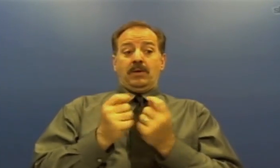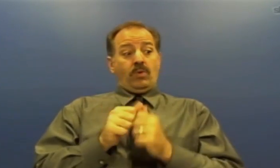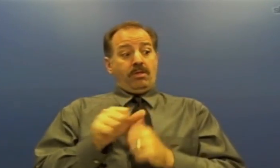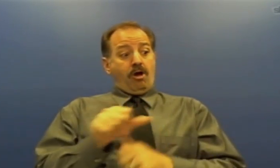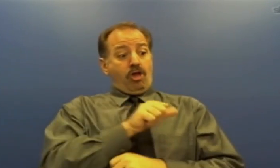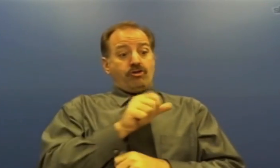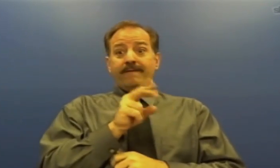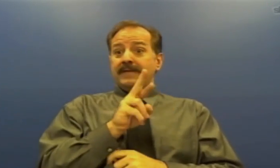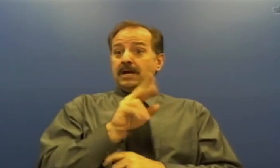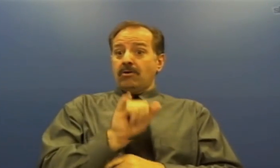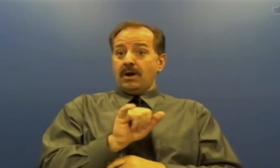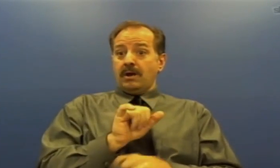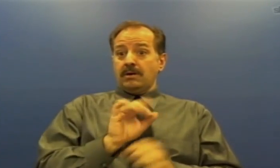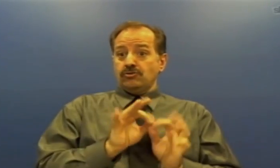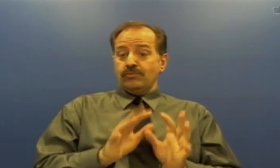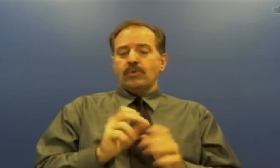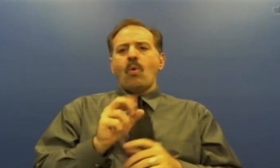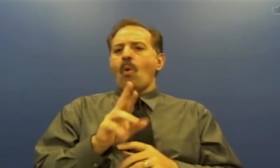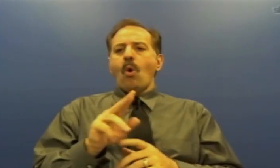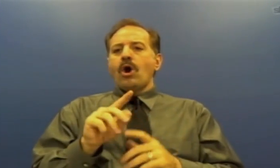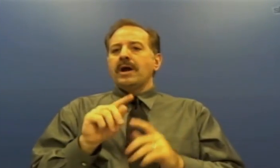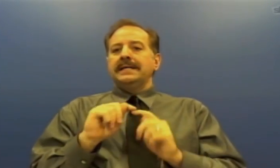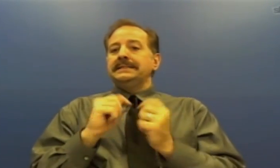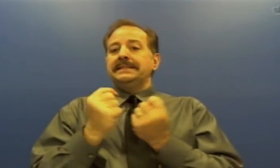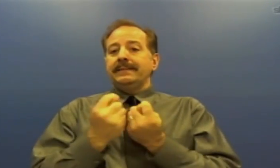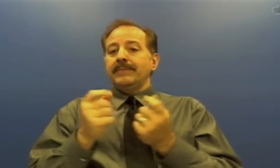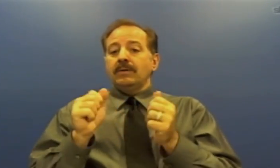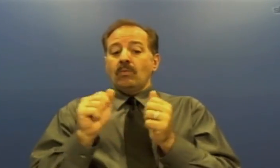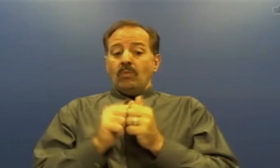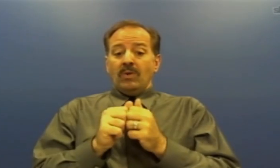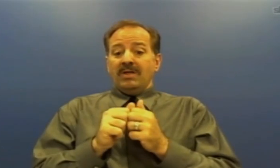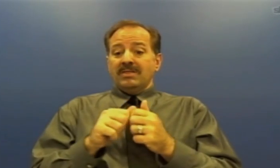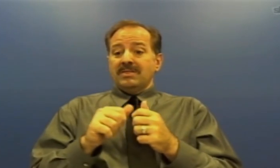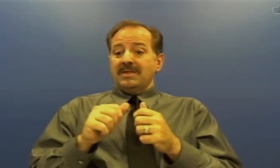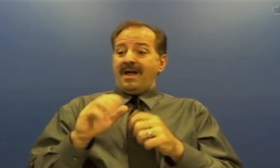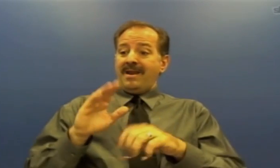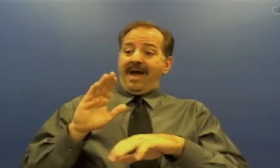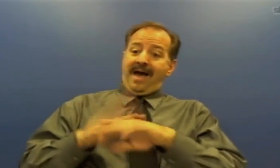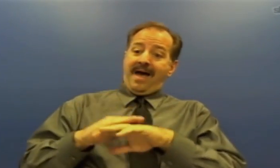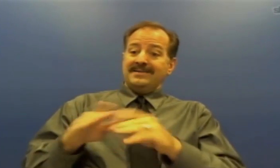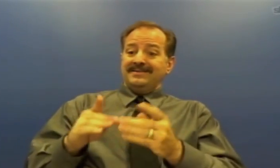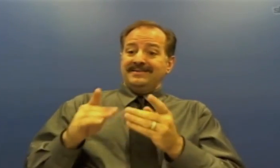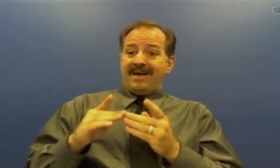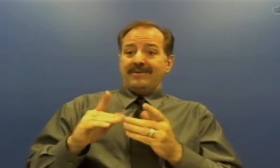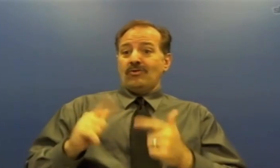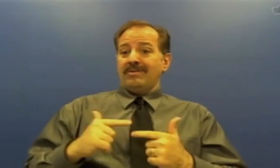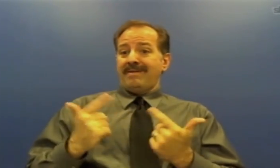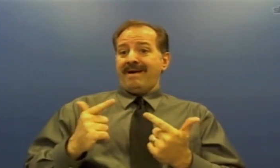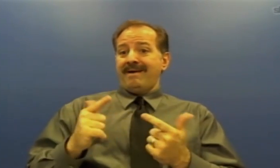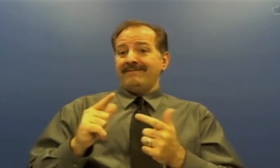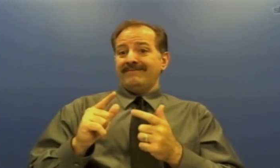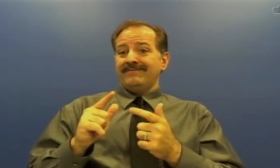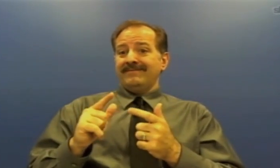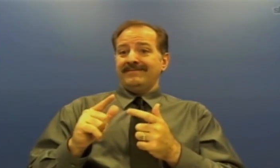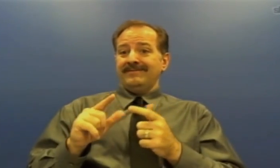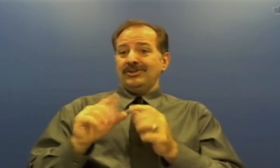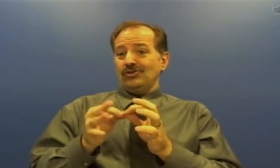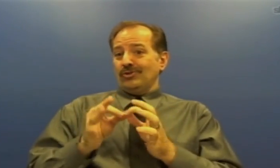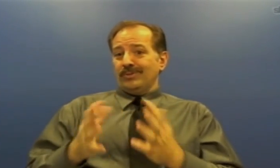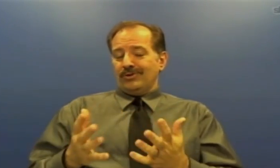interpreters teaming? And what if we're teaming with other VRI interpreters, or we're teaming instead with maybe the on-site interpreter, the